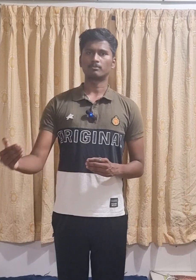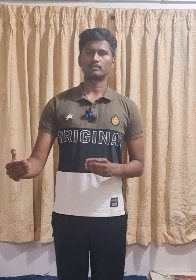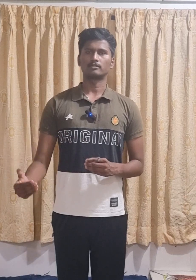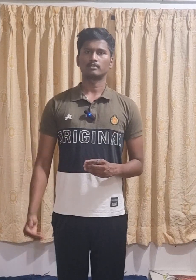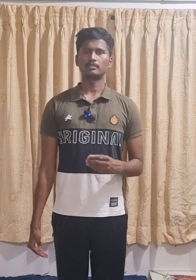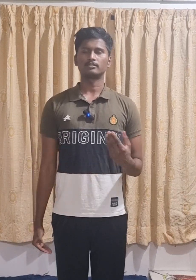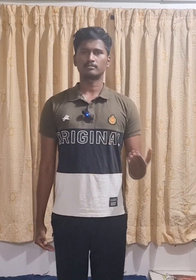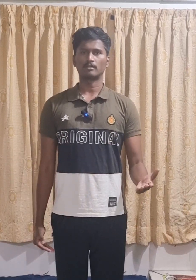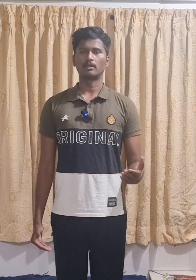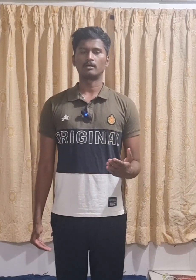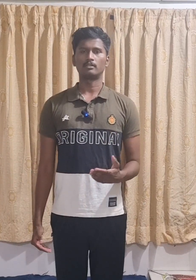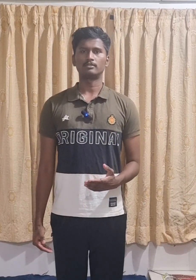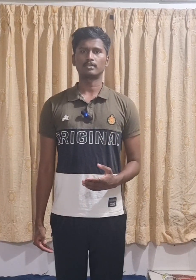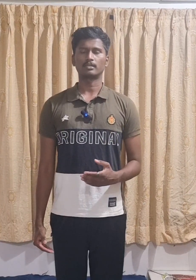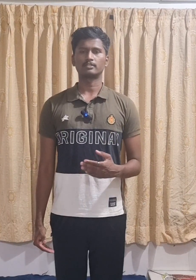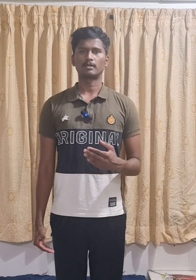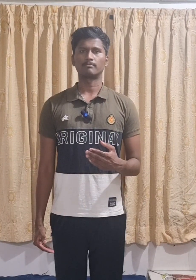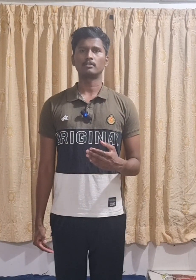another. Let's take an example.